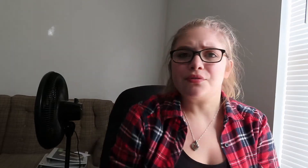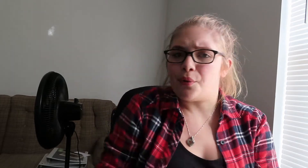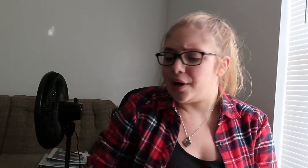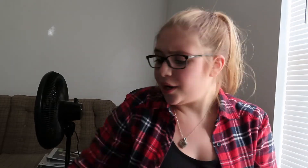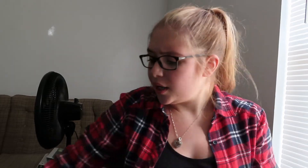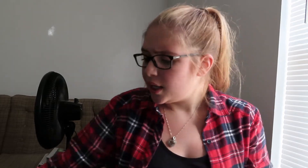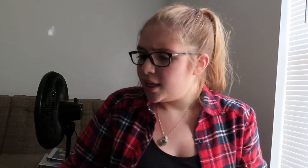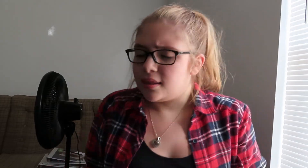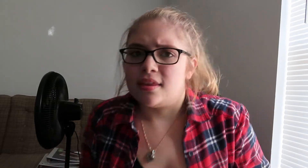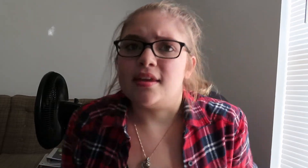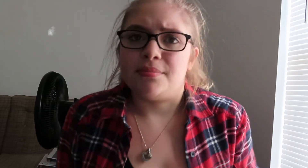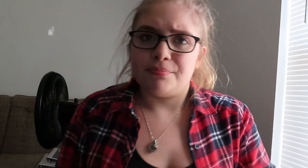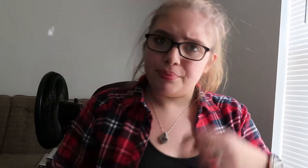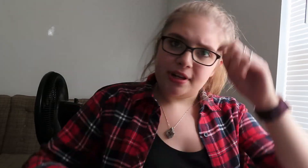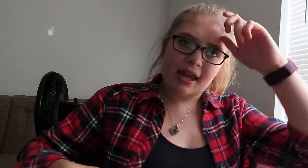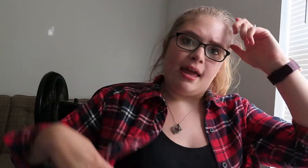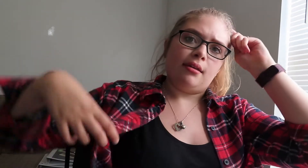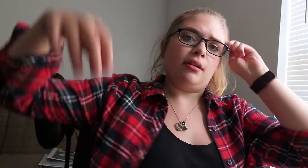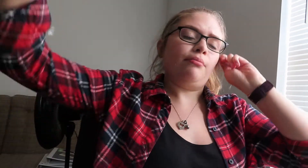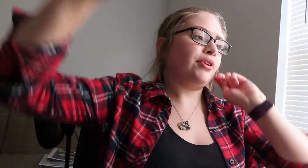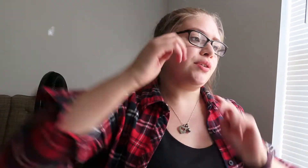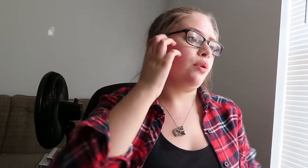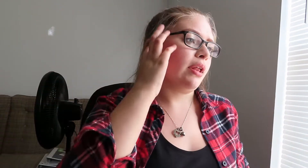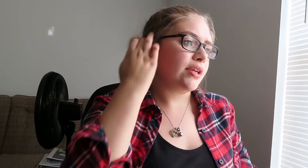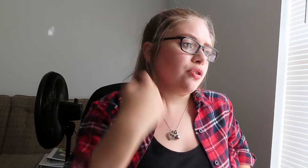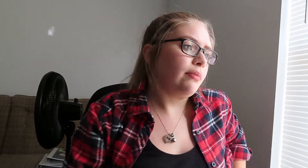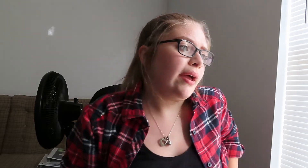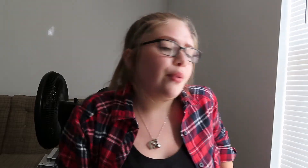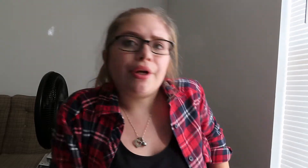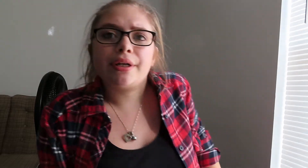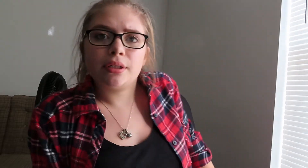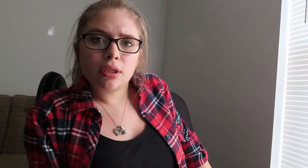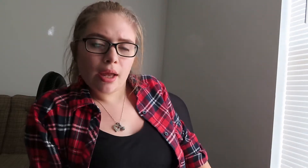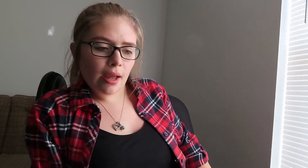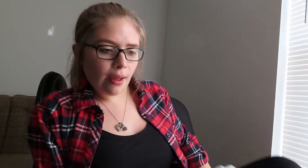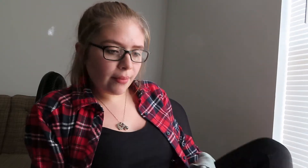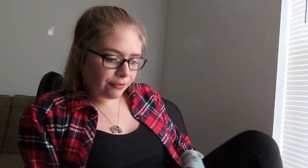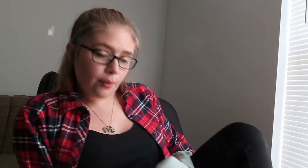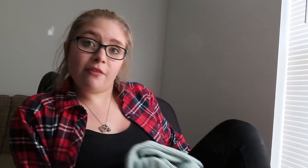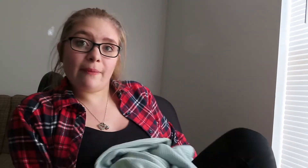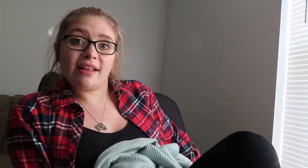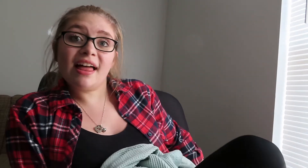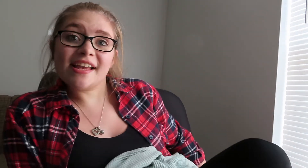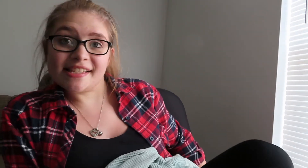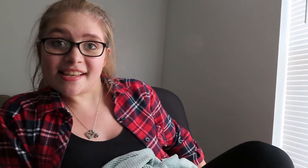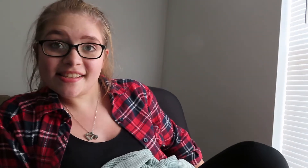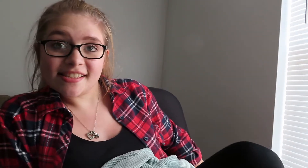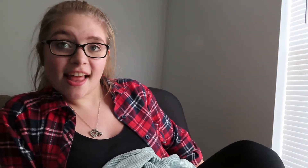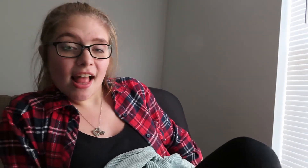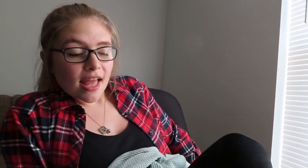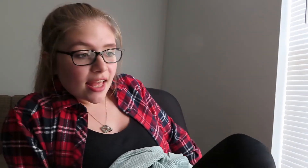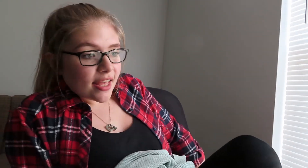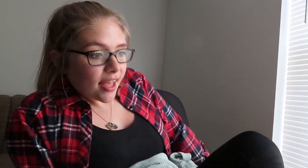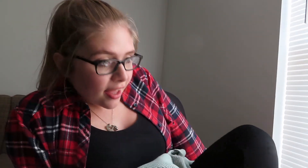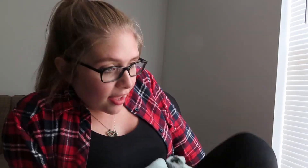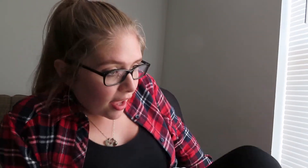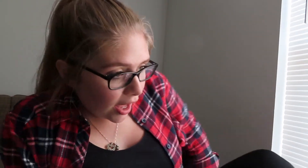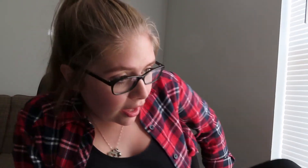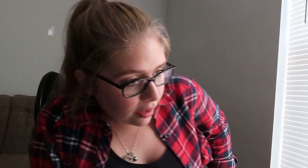for the pre-k and preschool classroom at work um for one of my classes um